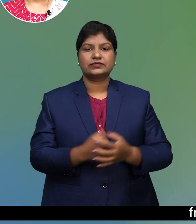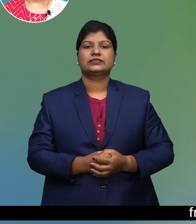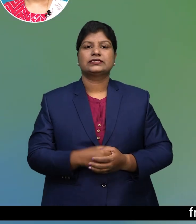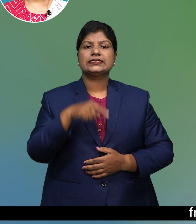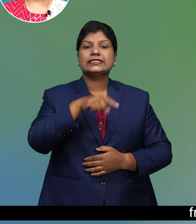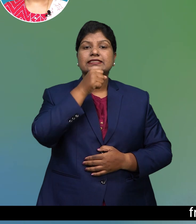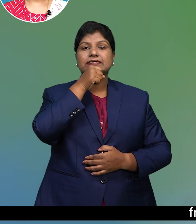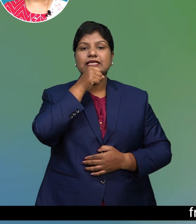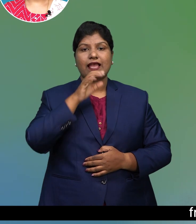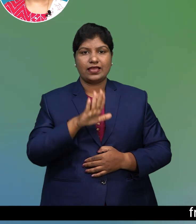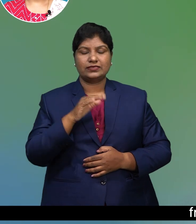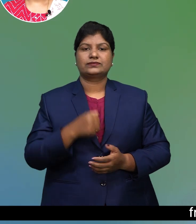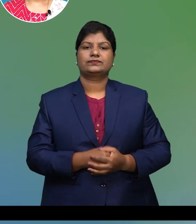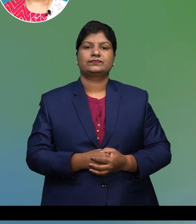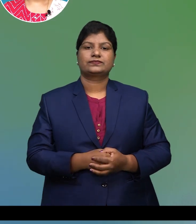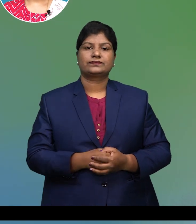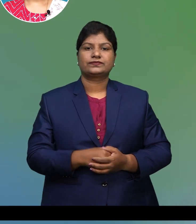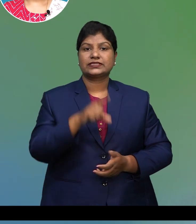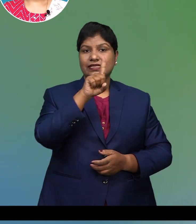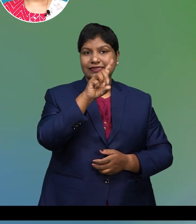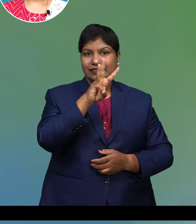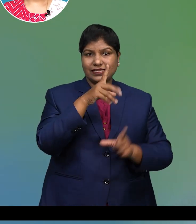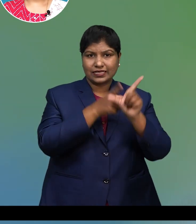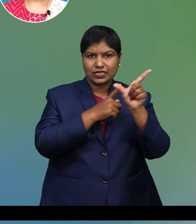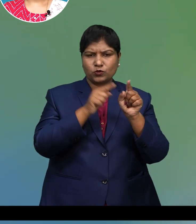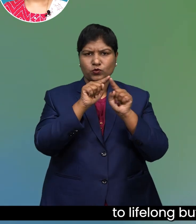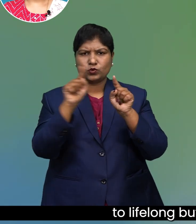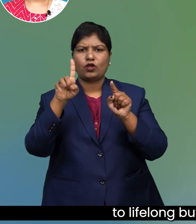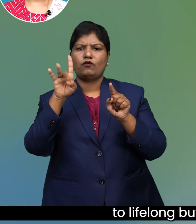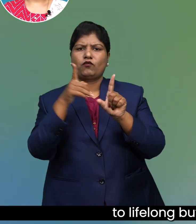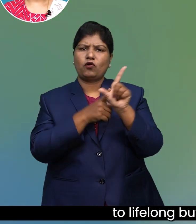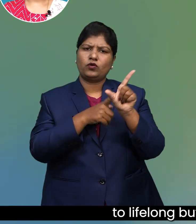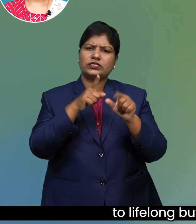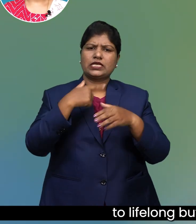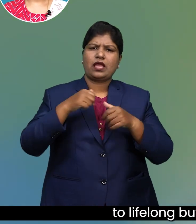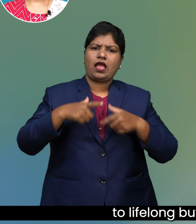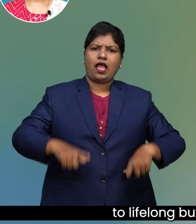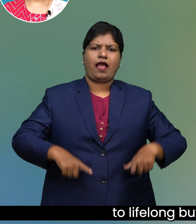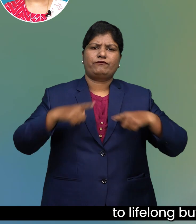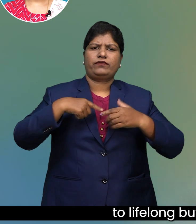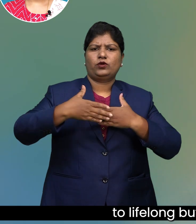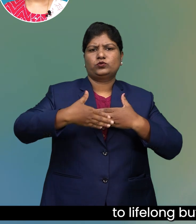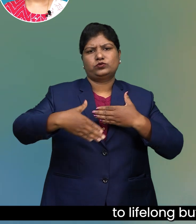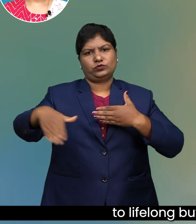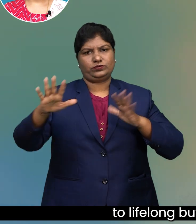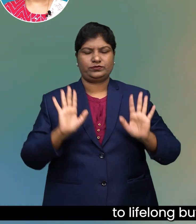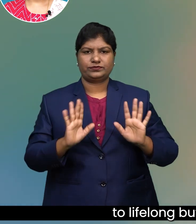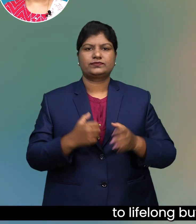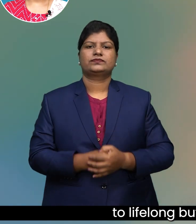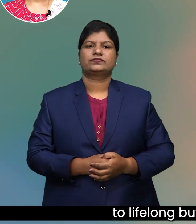from the age of 13 or 14 years to lifelong,